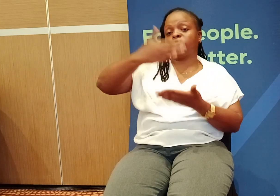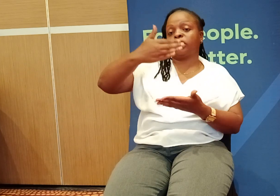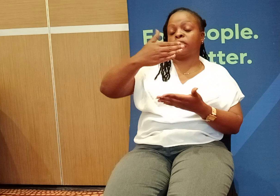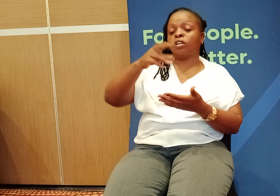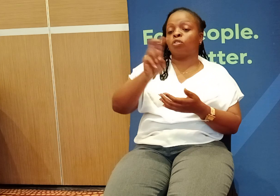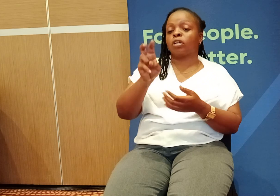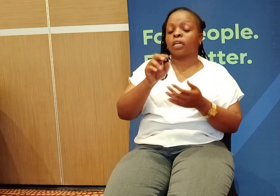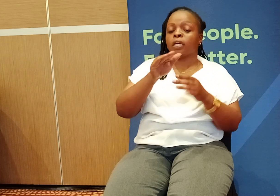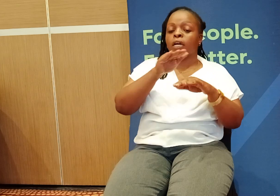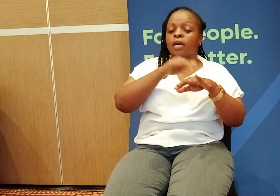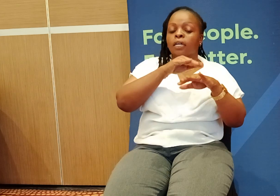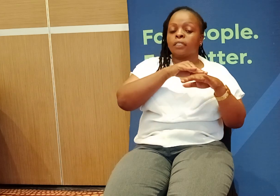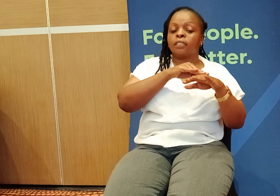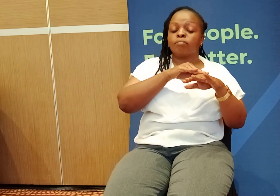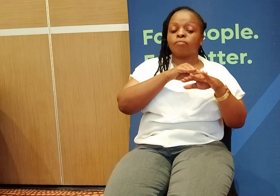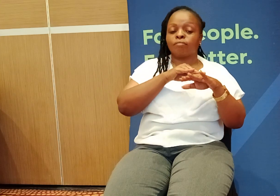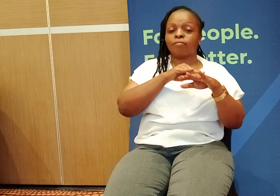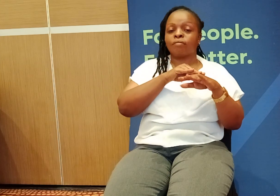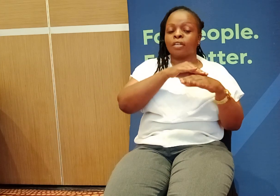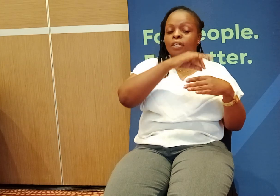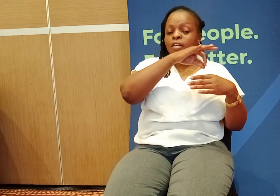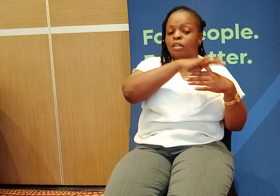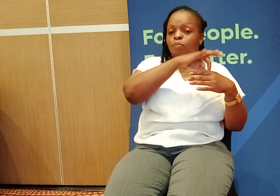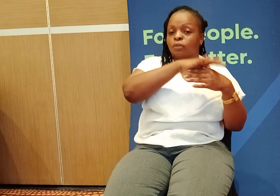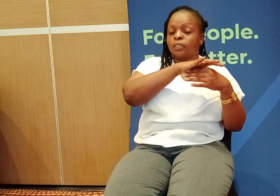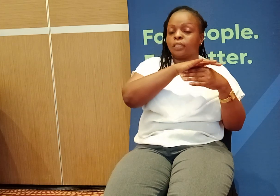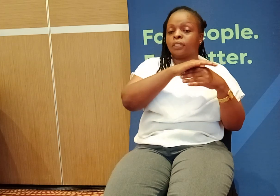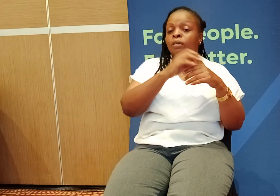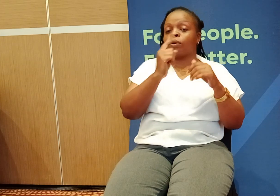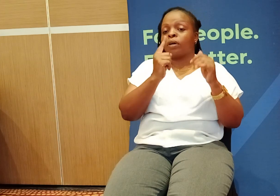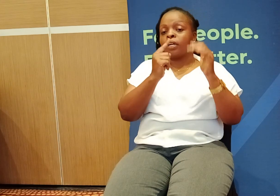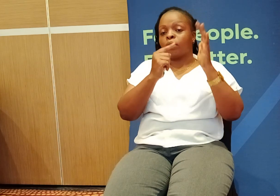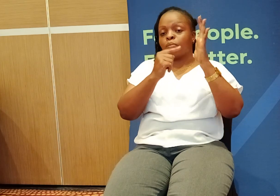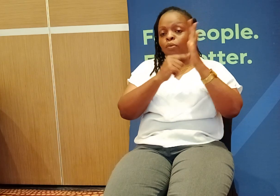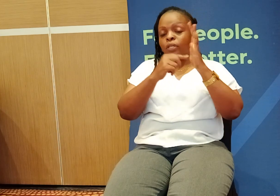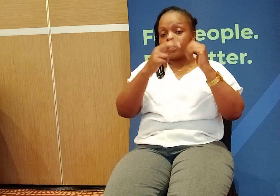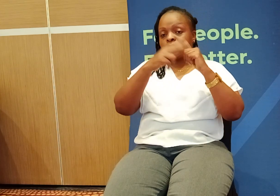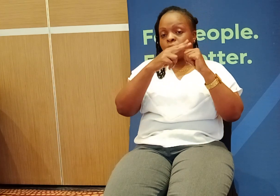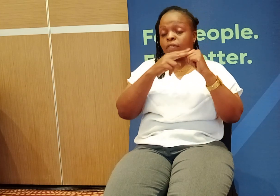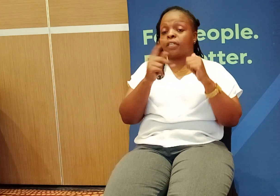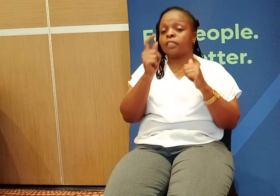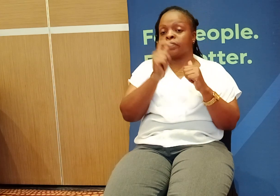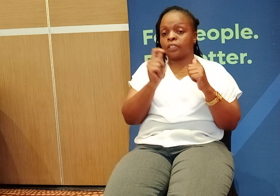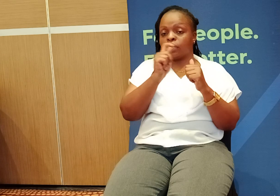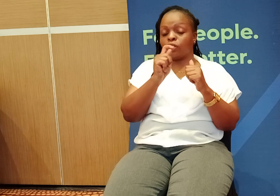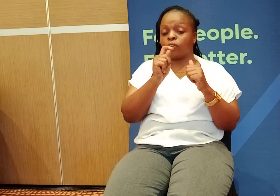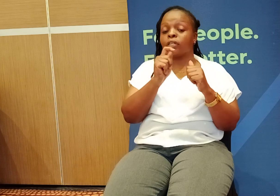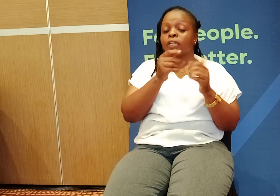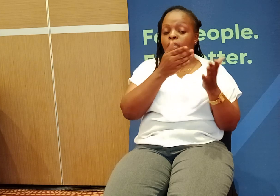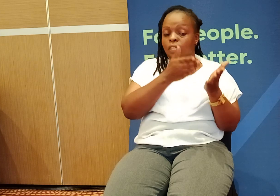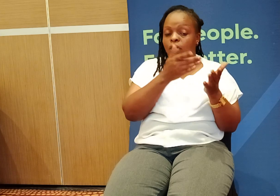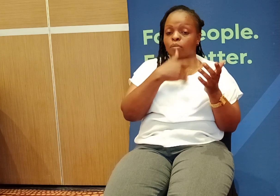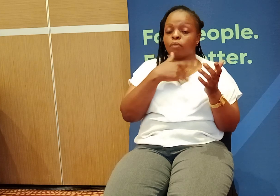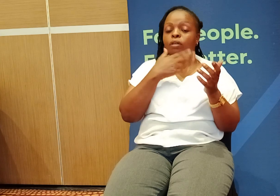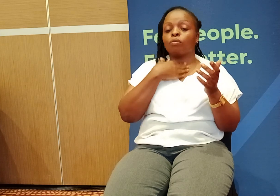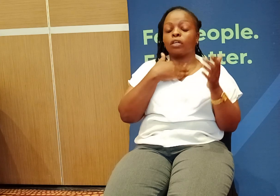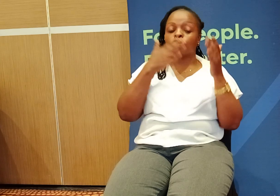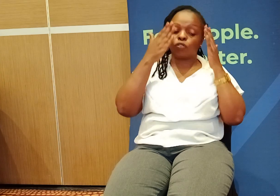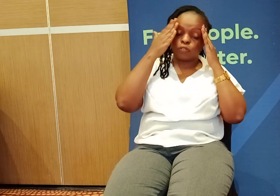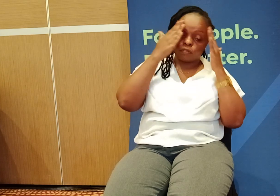deposits, I did talk about them growing to 1.7 trillion. On this slide, I'll just want to focus on the mix, the deposit type. You